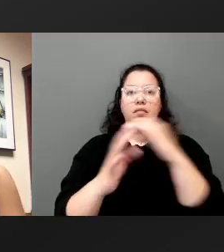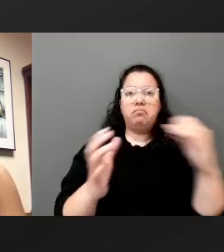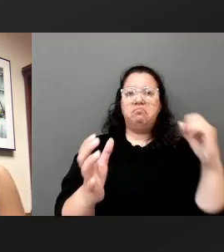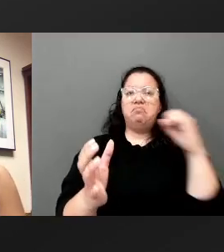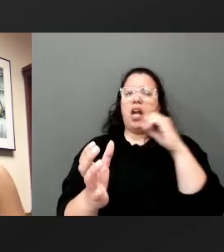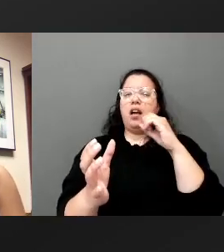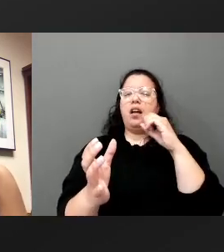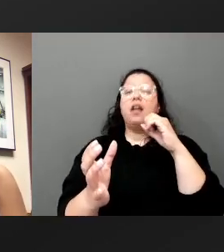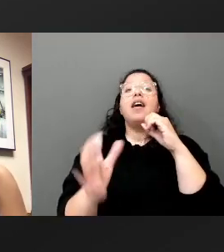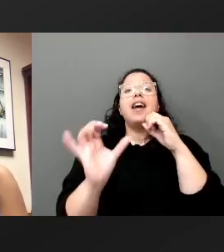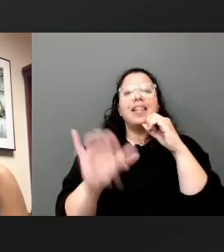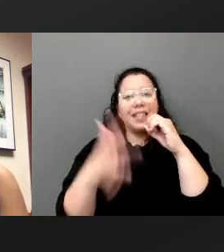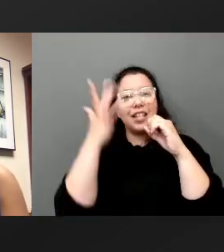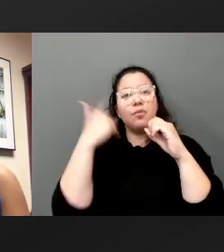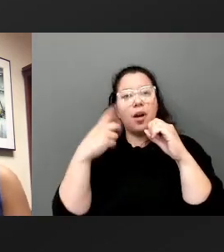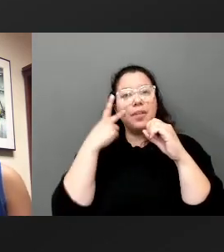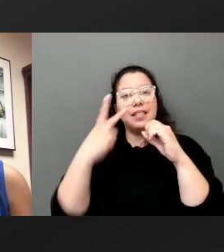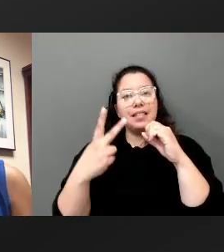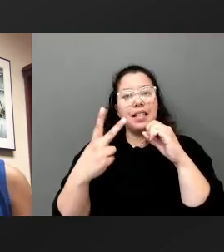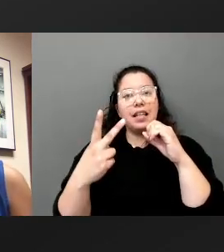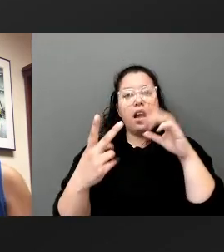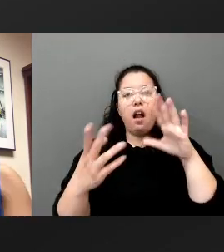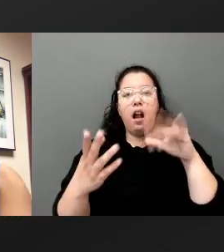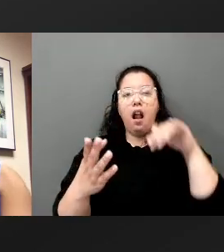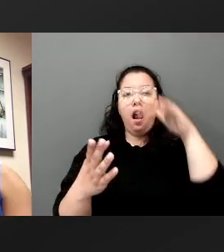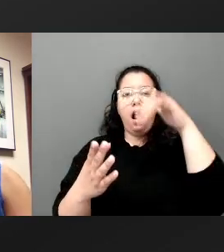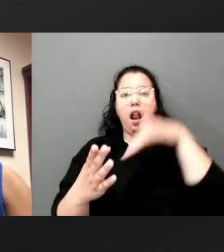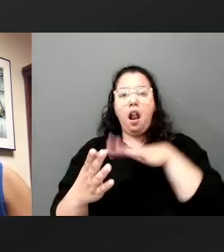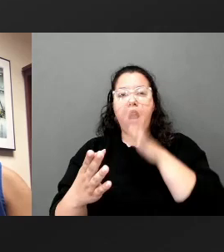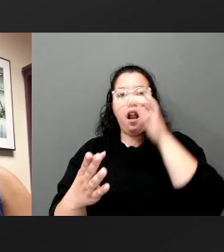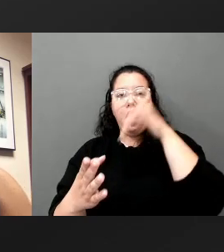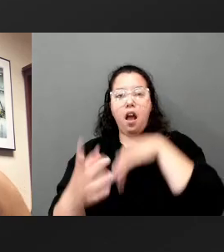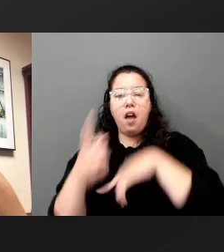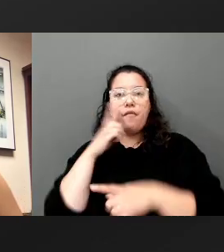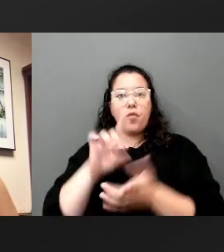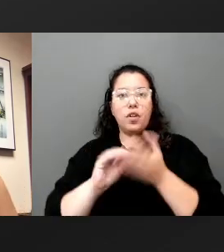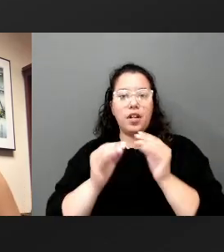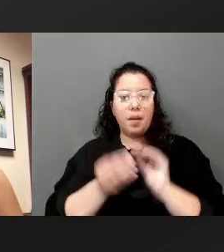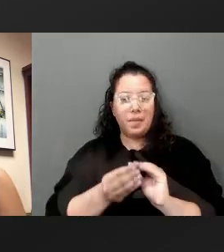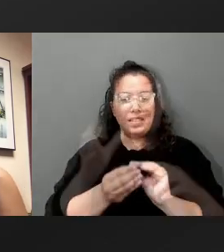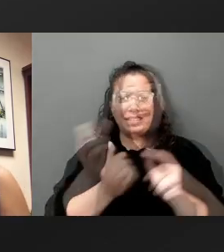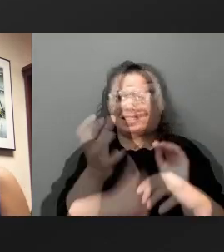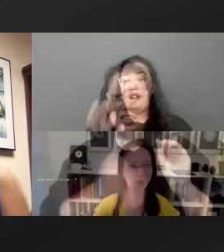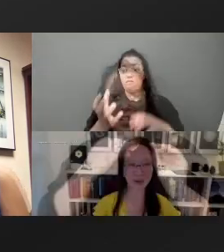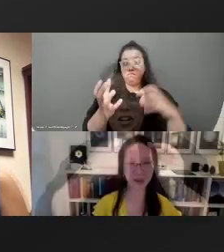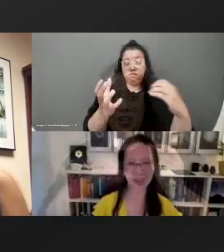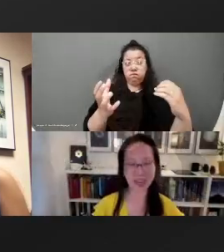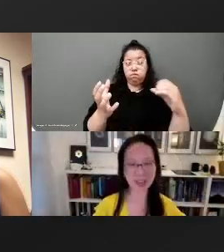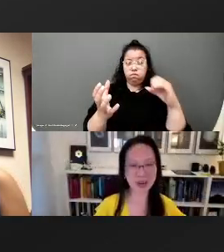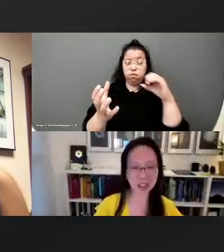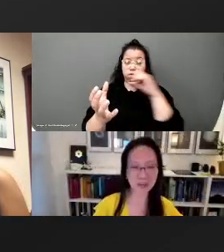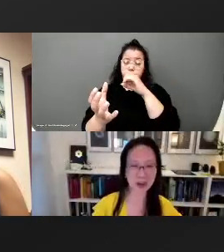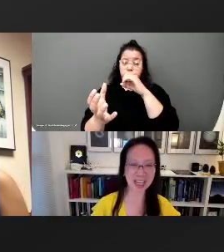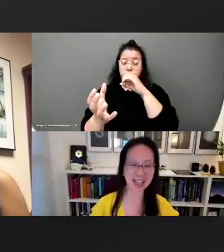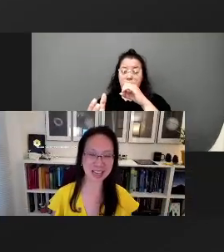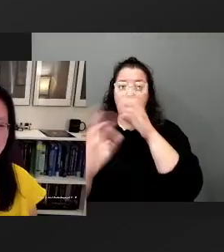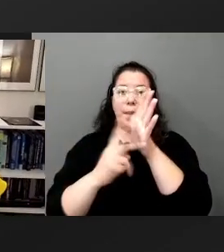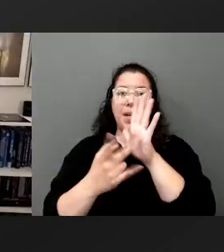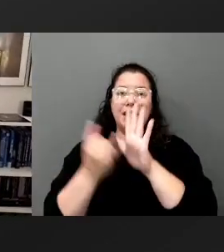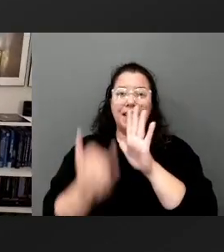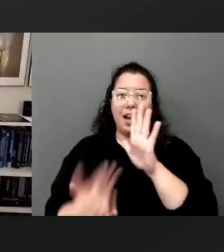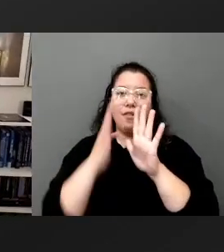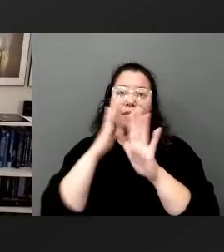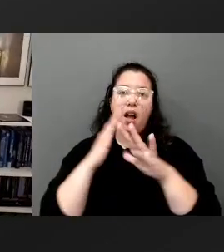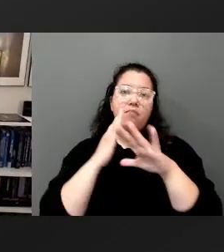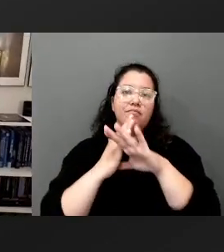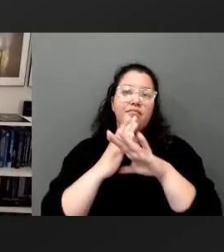those bumps and wiggles when you break it down. And apologies for the thunder if you're hearing that. Well, thank you so much for breaking that down